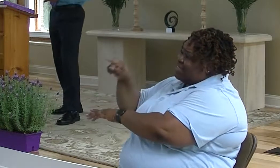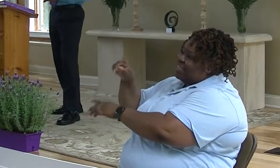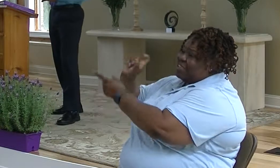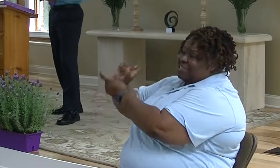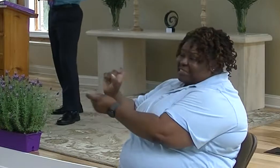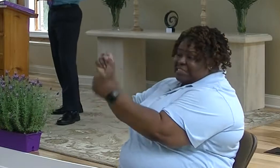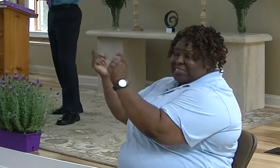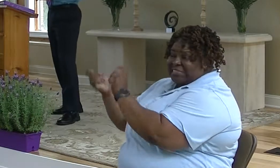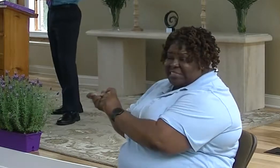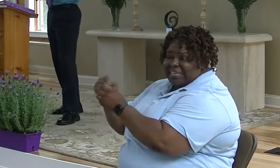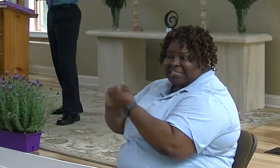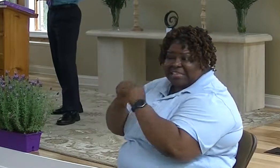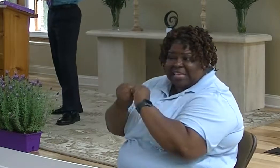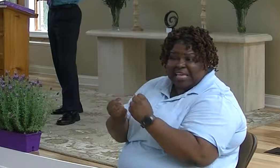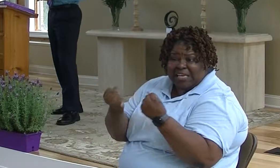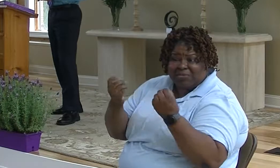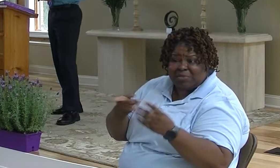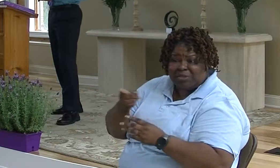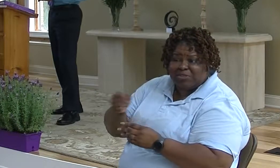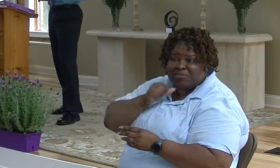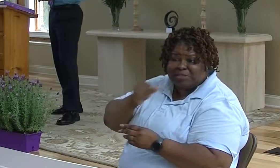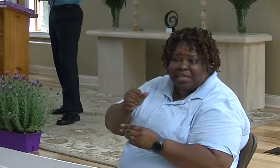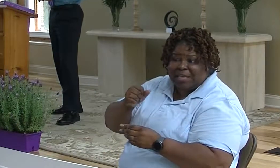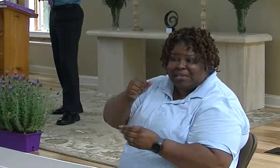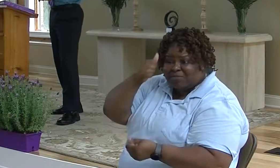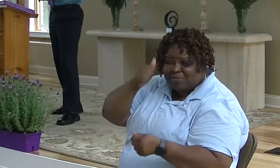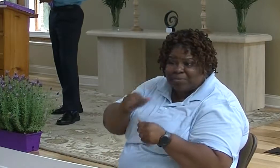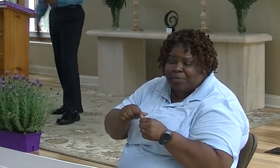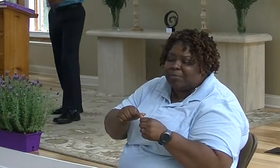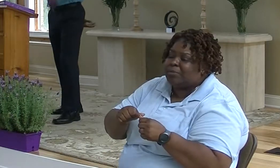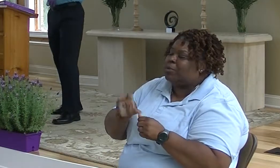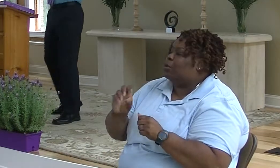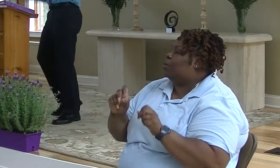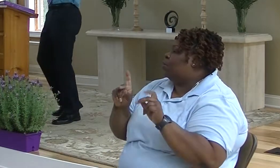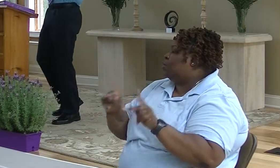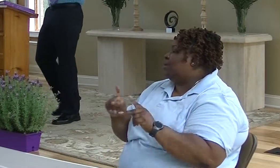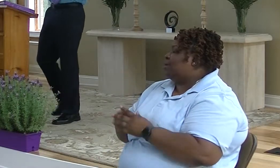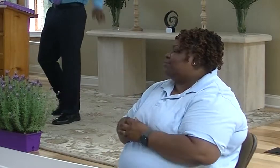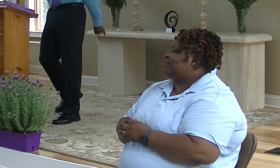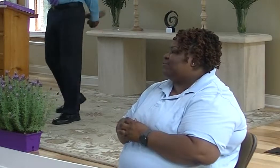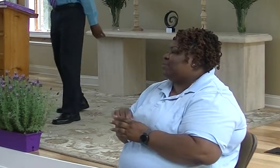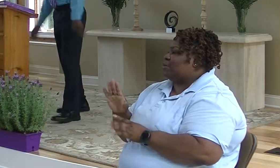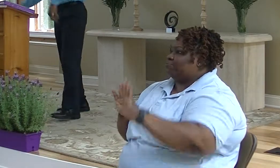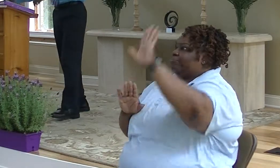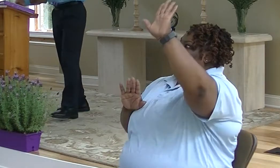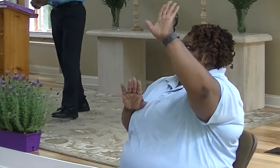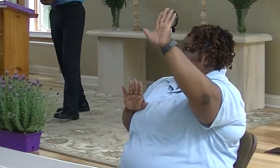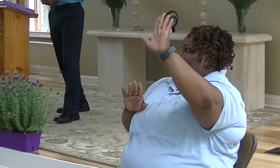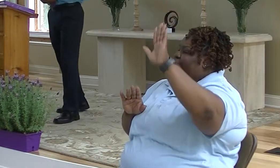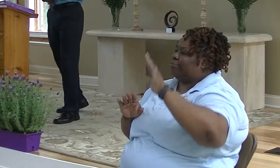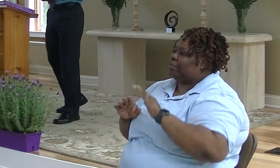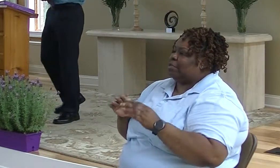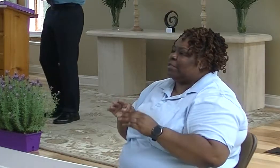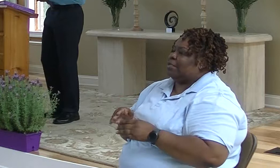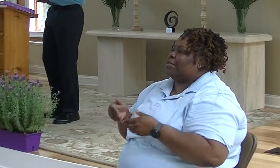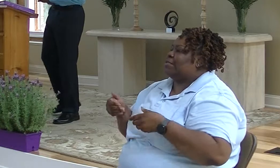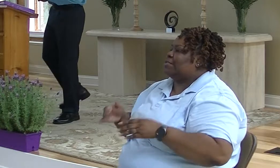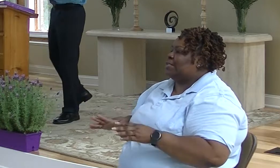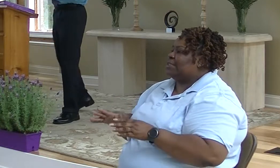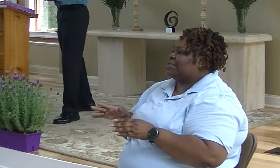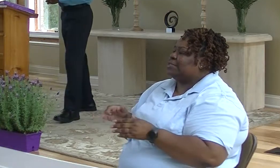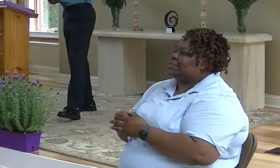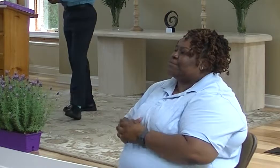many of you do not remember me talking about Moses and the transfiguration? Okay, both those hands went. So let us repeat for a